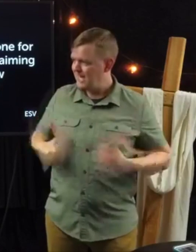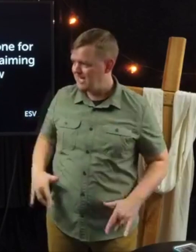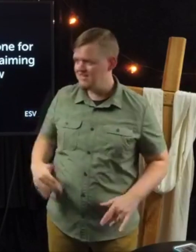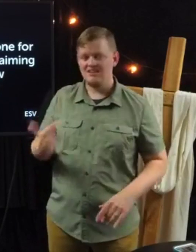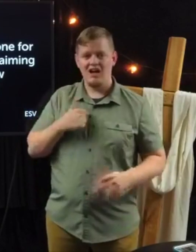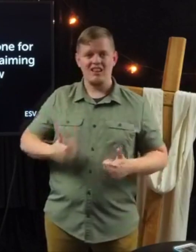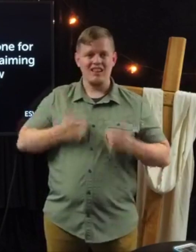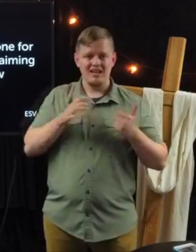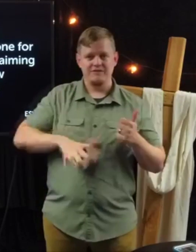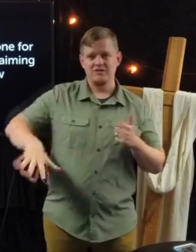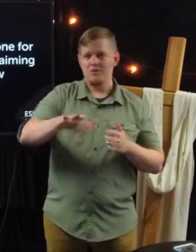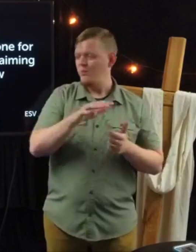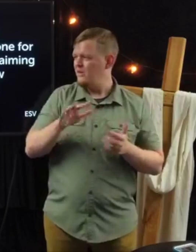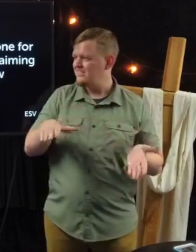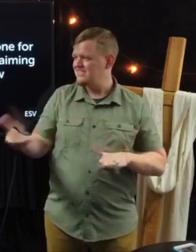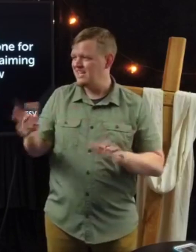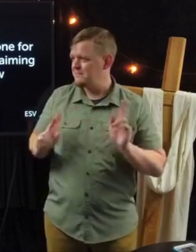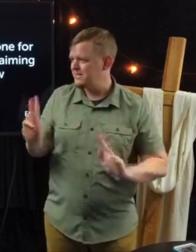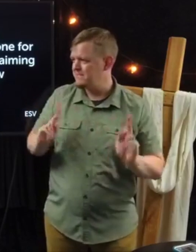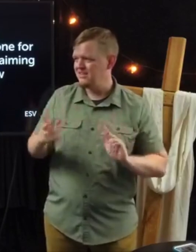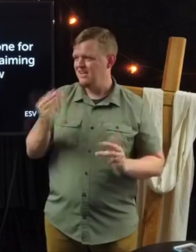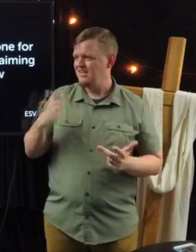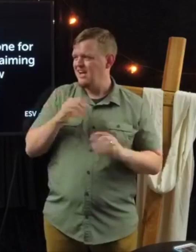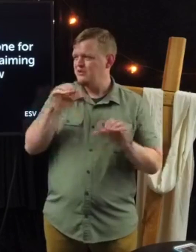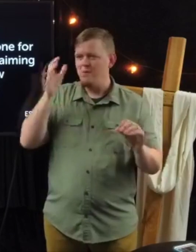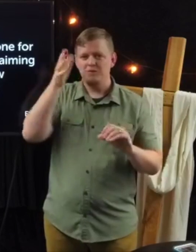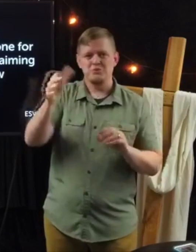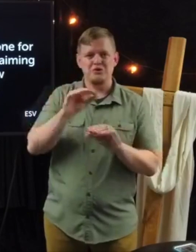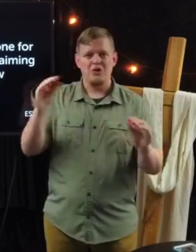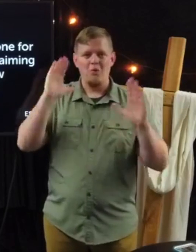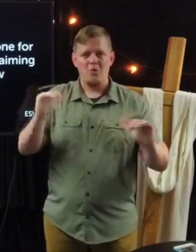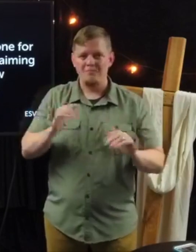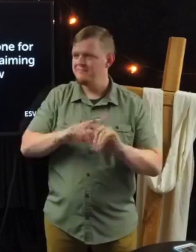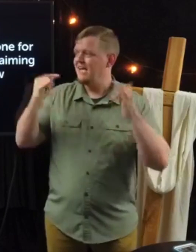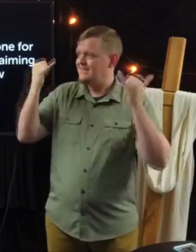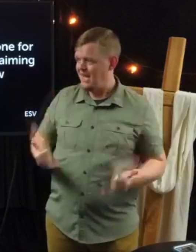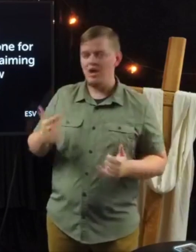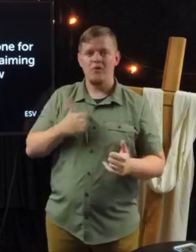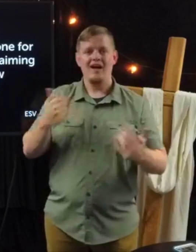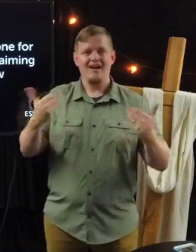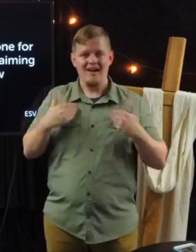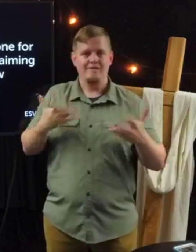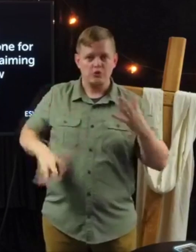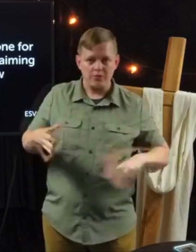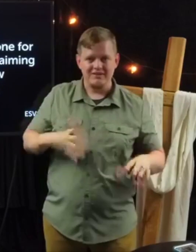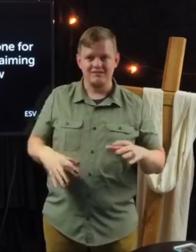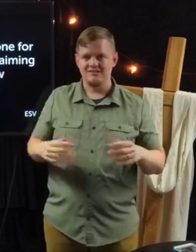normal life again. I was naked. I lived amongst the tombs. I had no future and no hope, but now I have